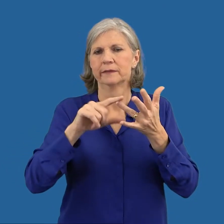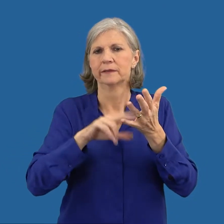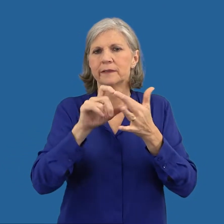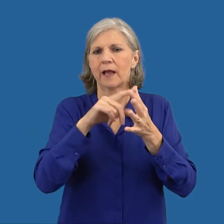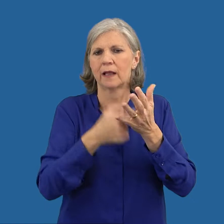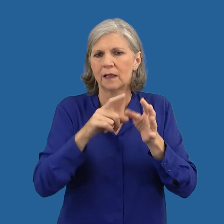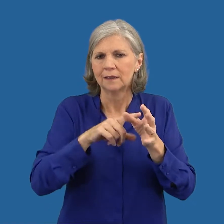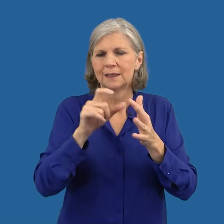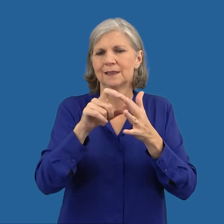secondary dysmenorrhea.